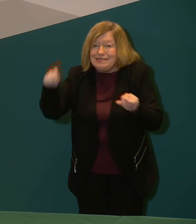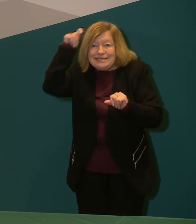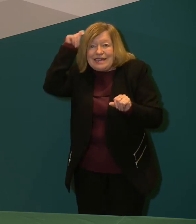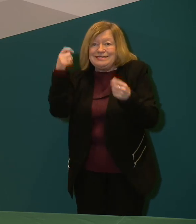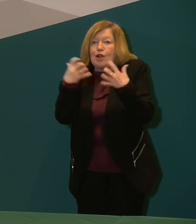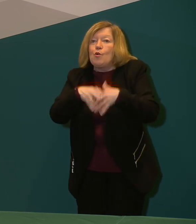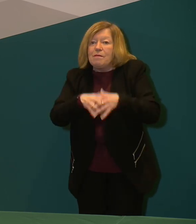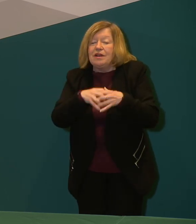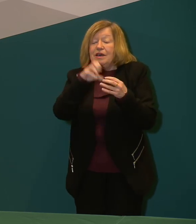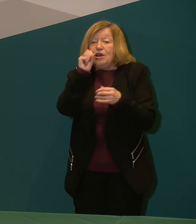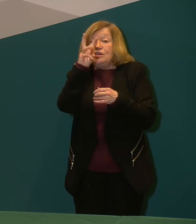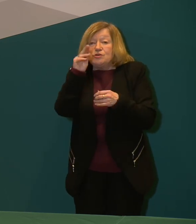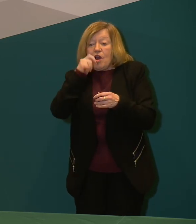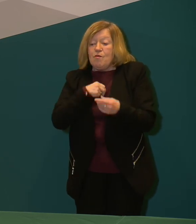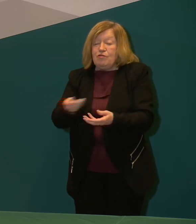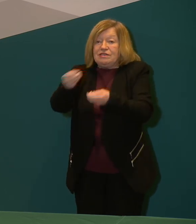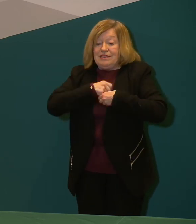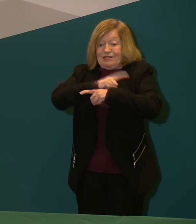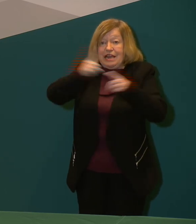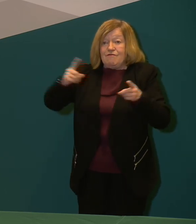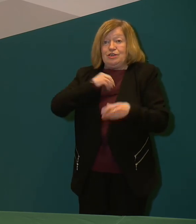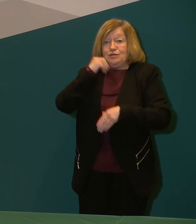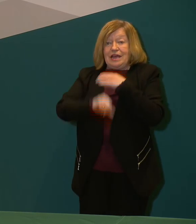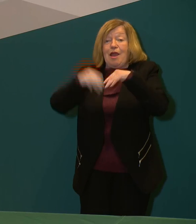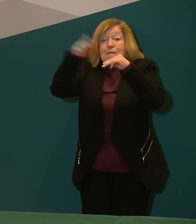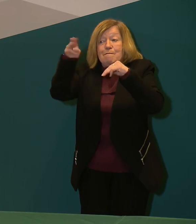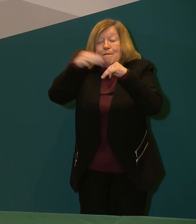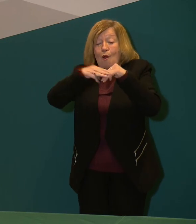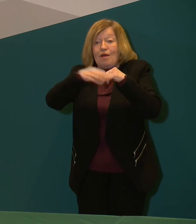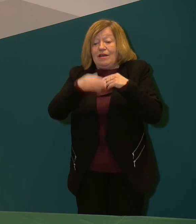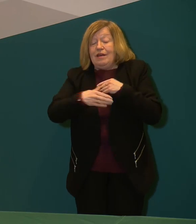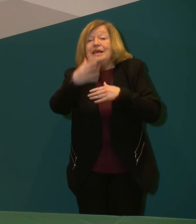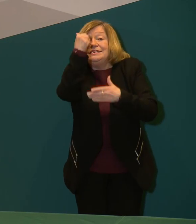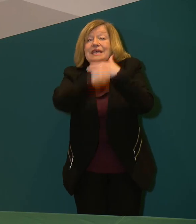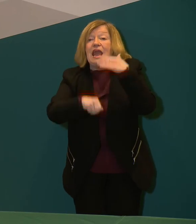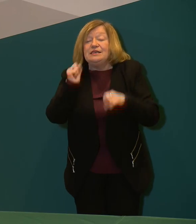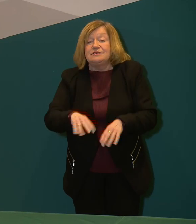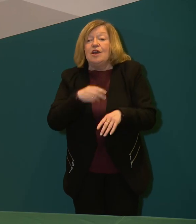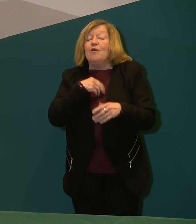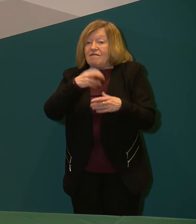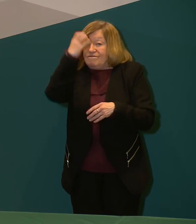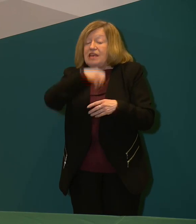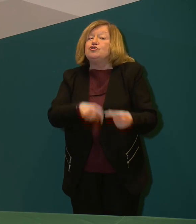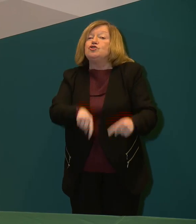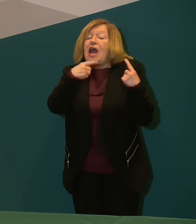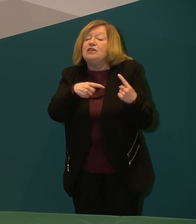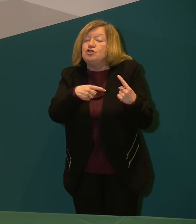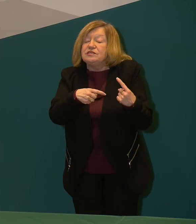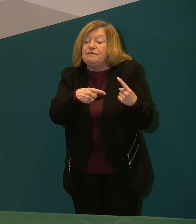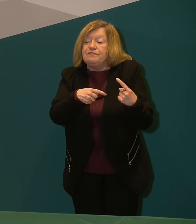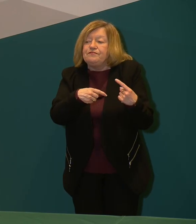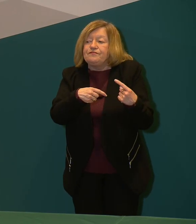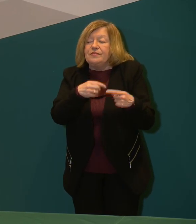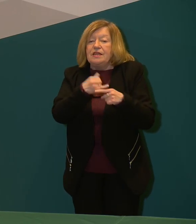equipment. That's a swab. We received a shipment today and we have further shipments coming in coming days. And we also faced challenges, as I said,